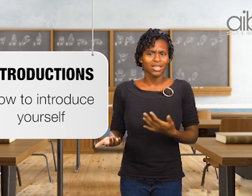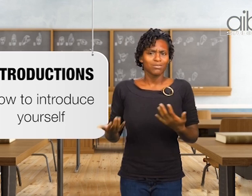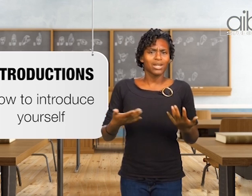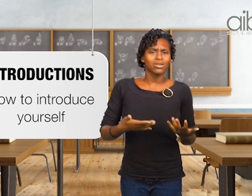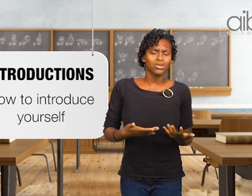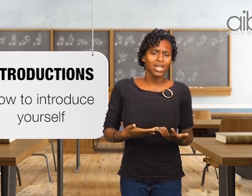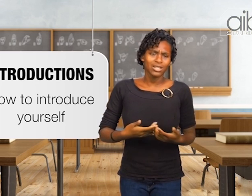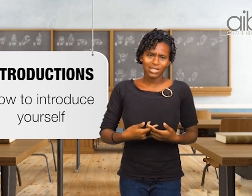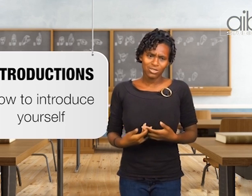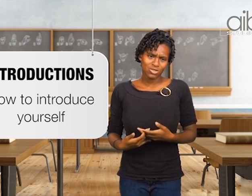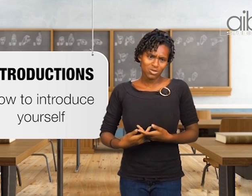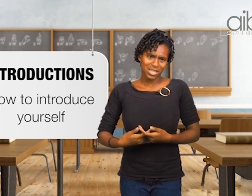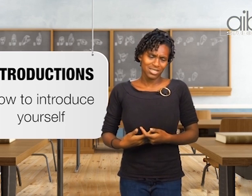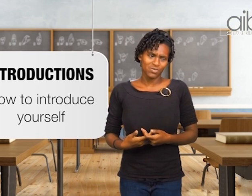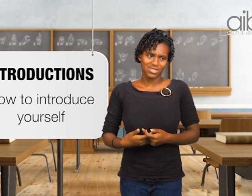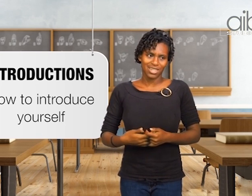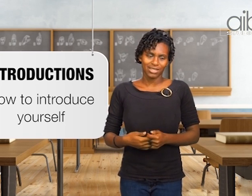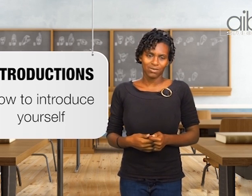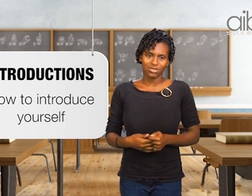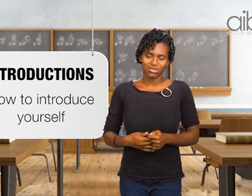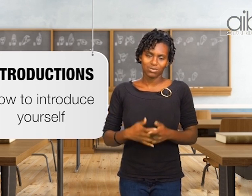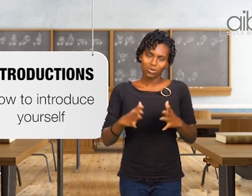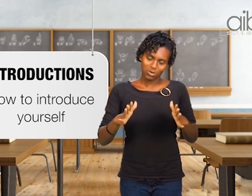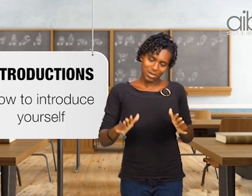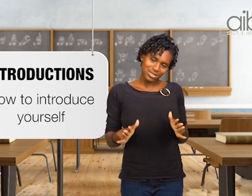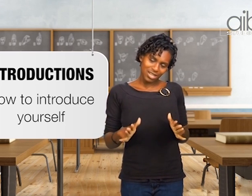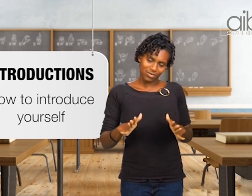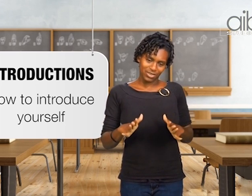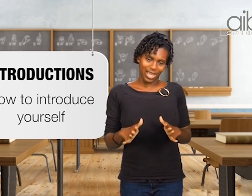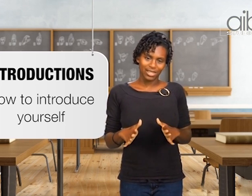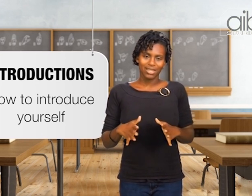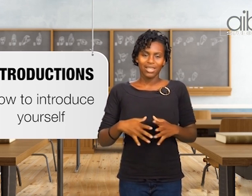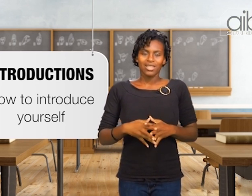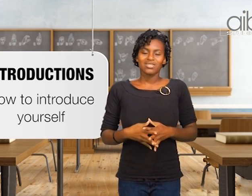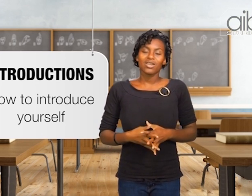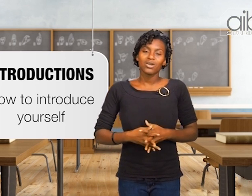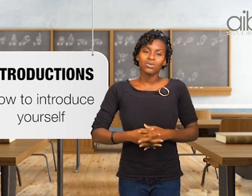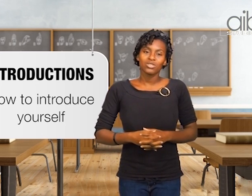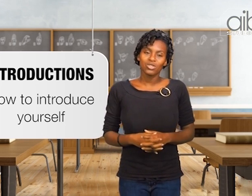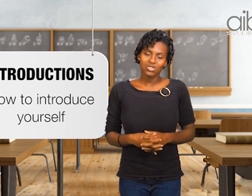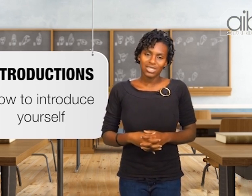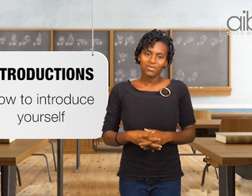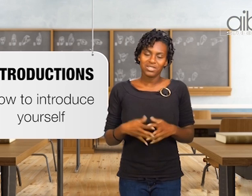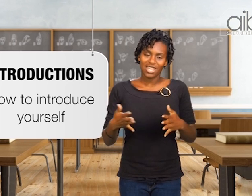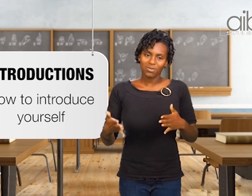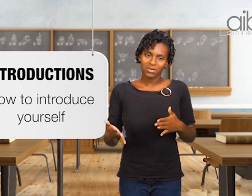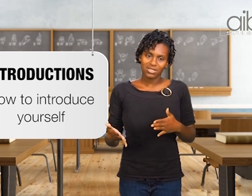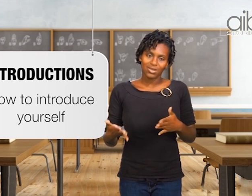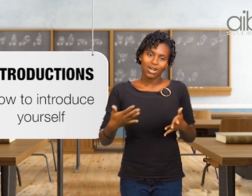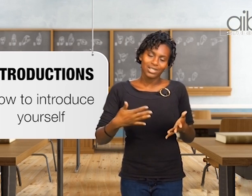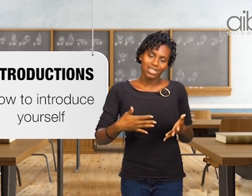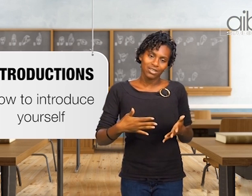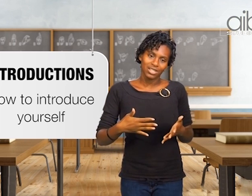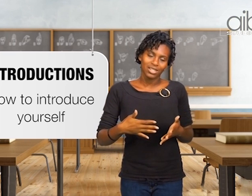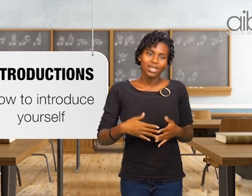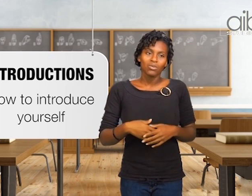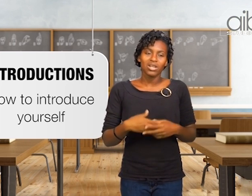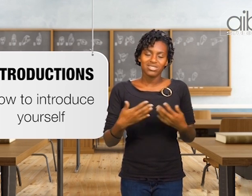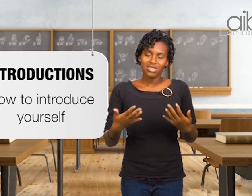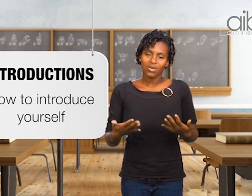but I don't know how to introduce myself in sign language. Well, we're about to cover that. So usually if a deaf person or hard of hearing wants to know